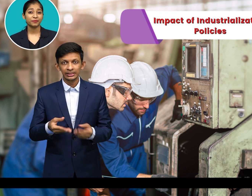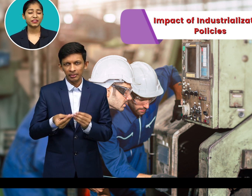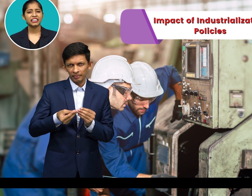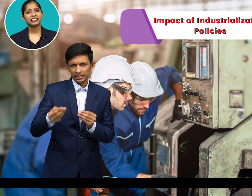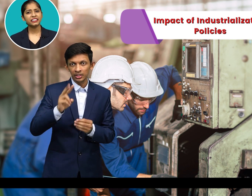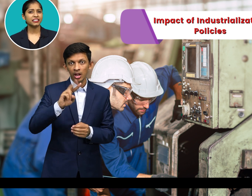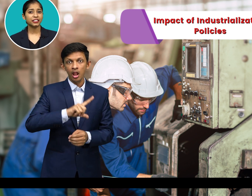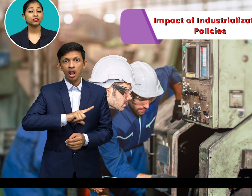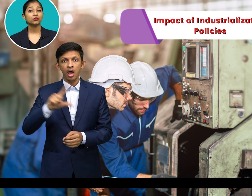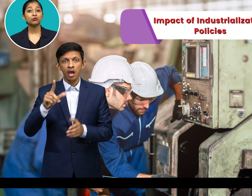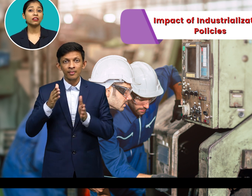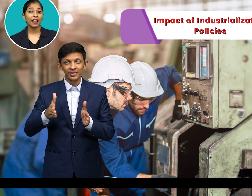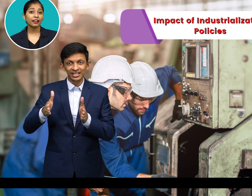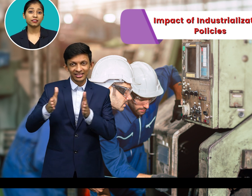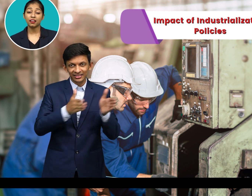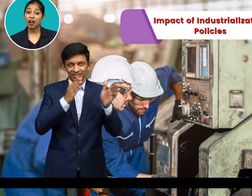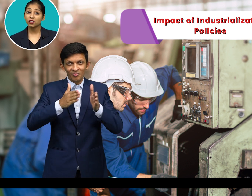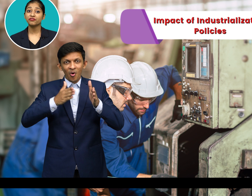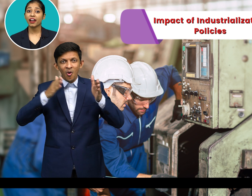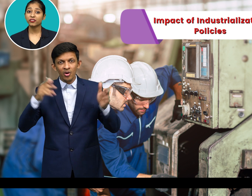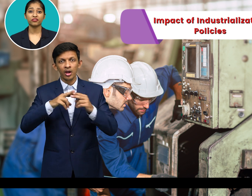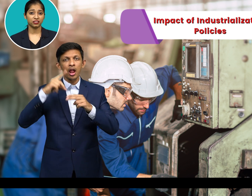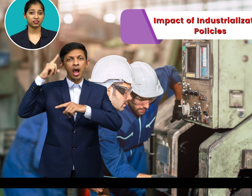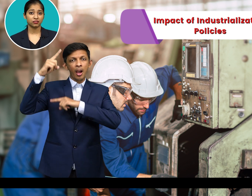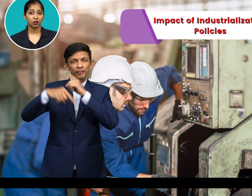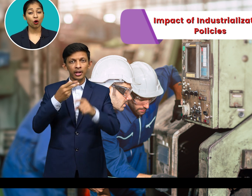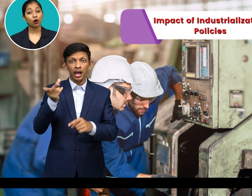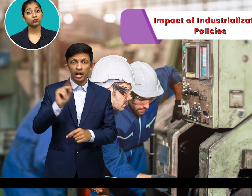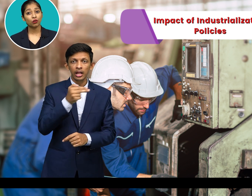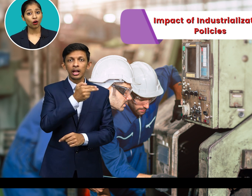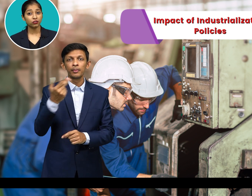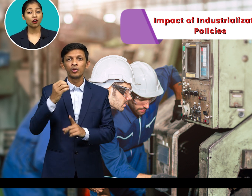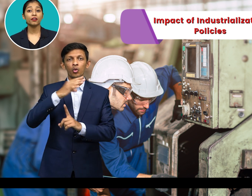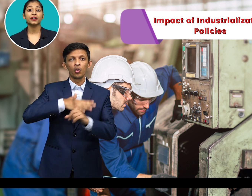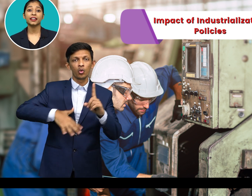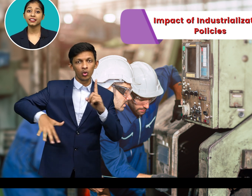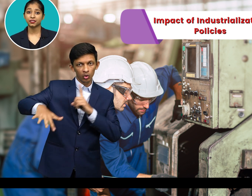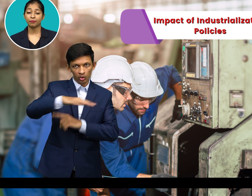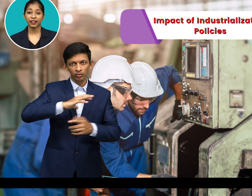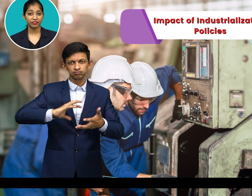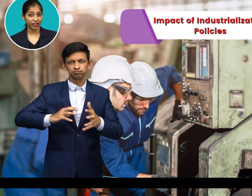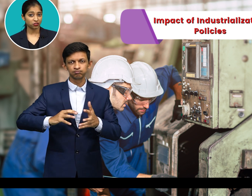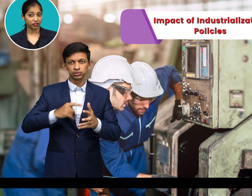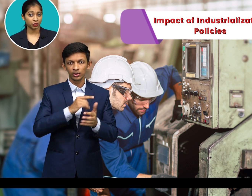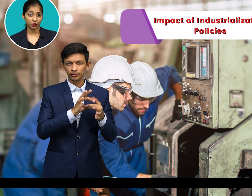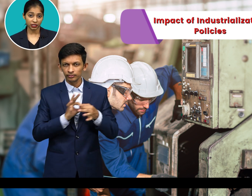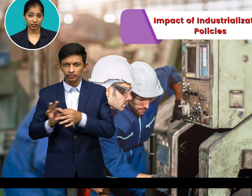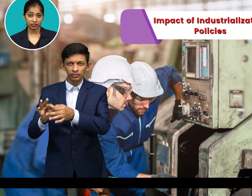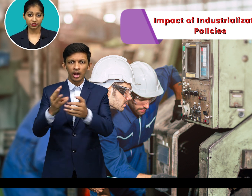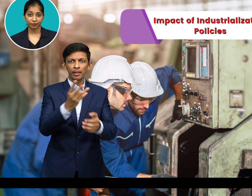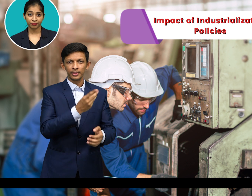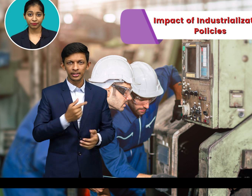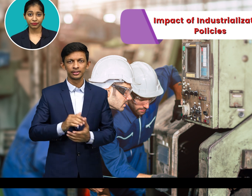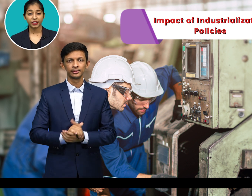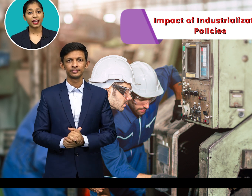Today, nearly 2 lakh large factories, also called organized manufacturing